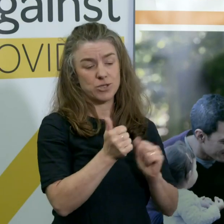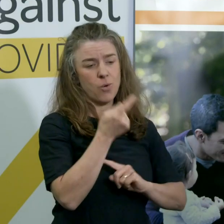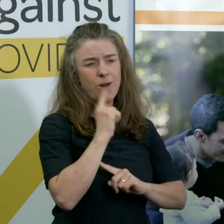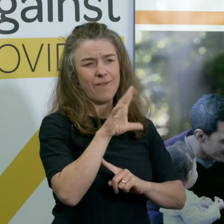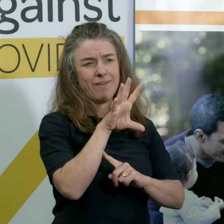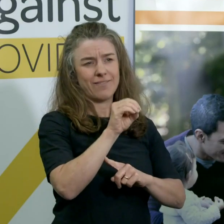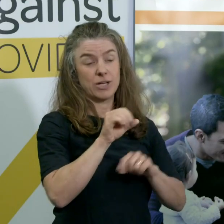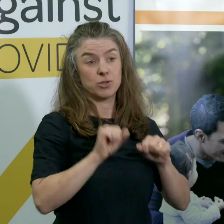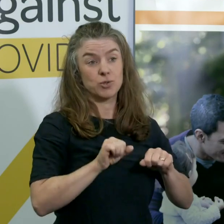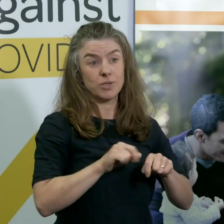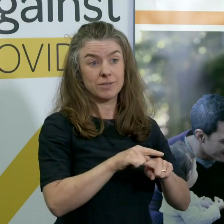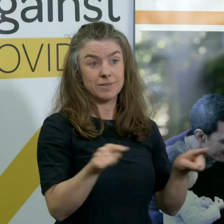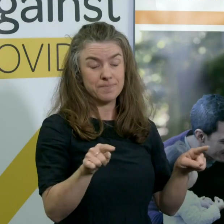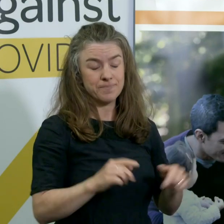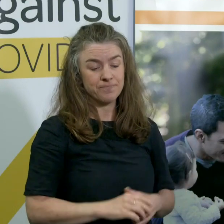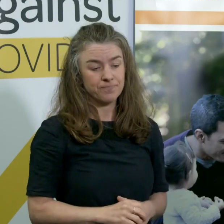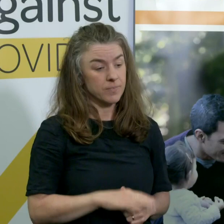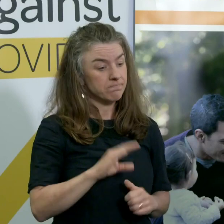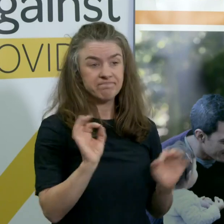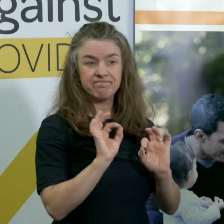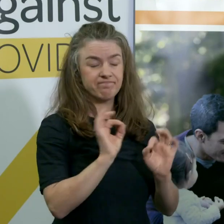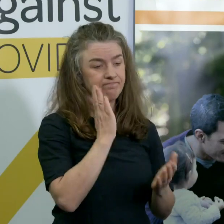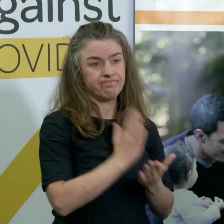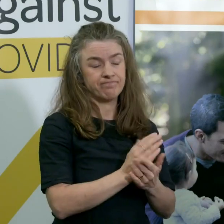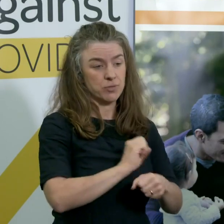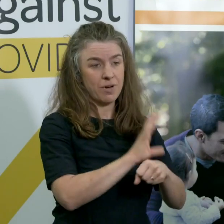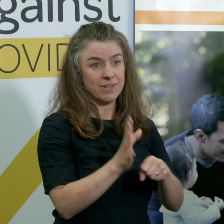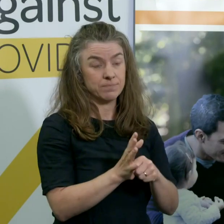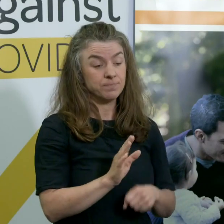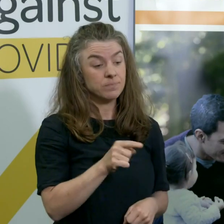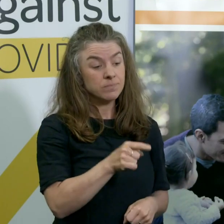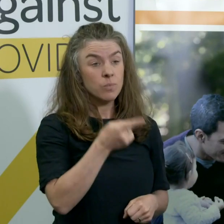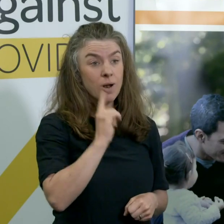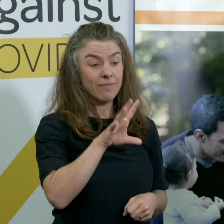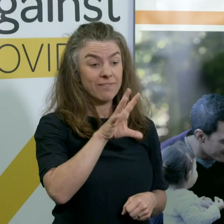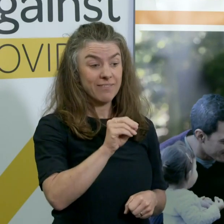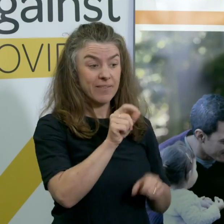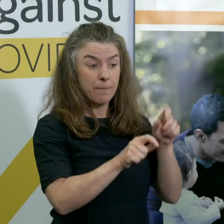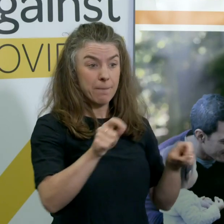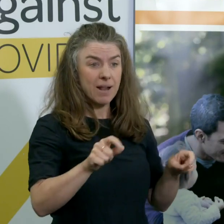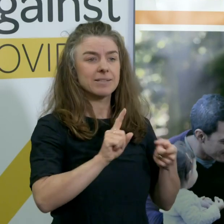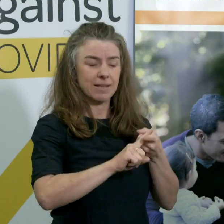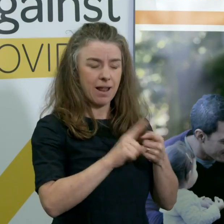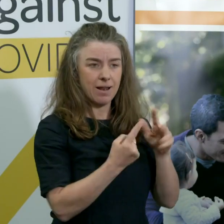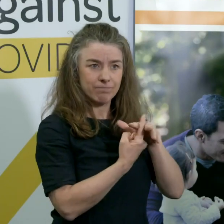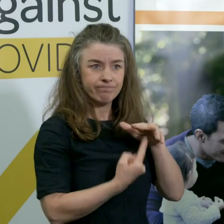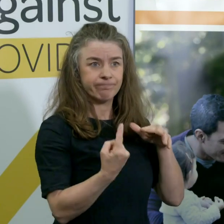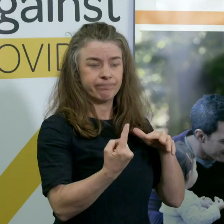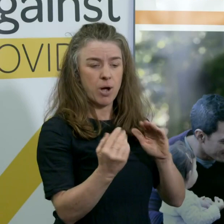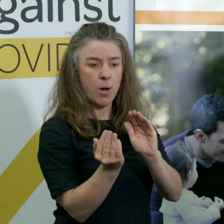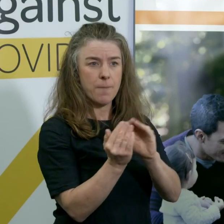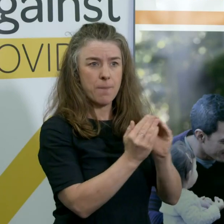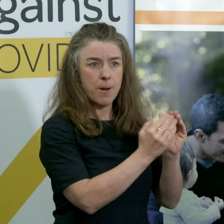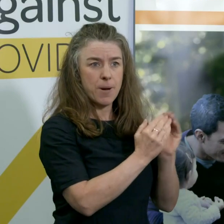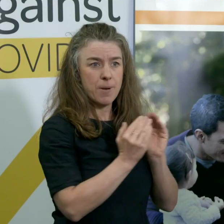contacts of the school student there were negative, and all 150 of those close contacts remain in self-isolation and